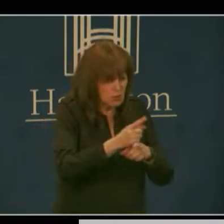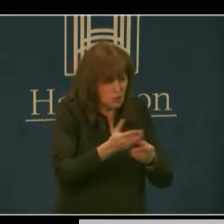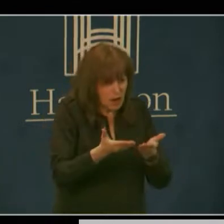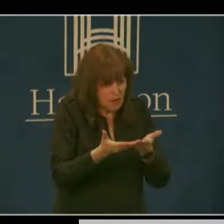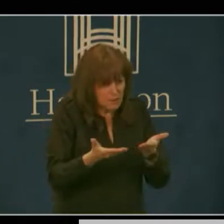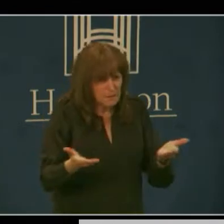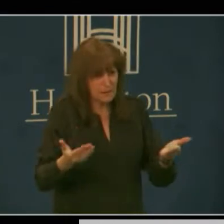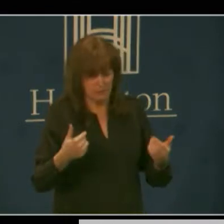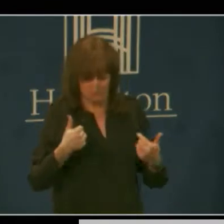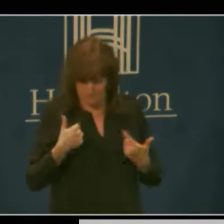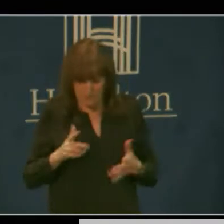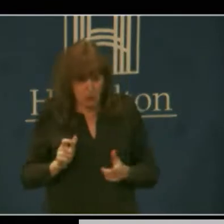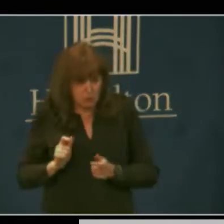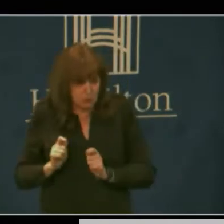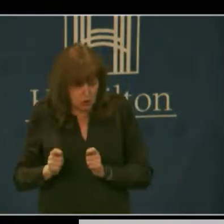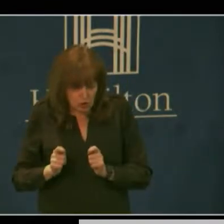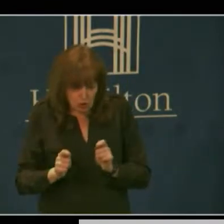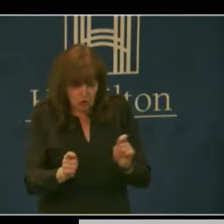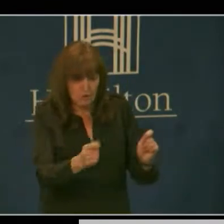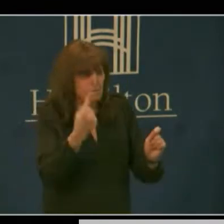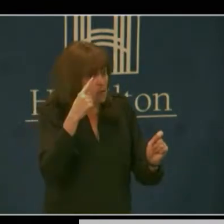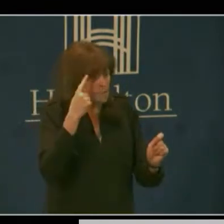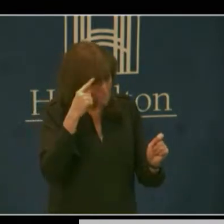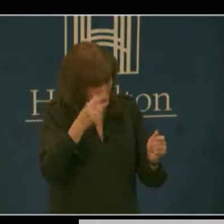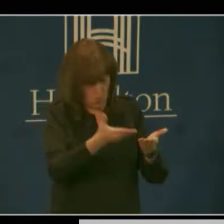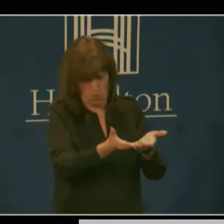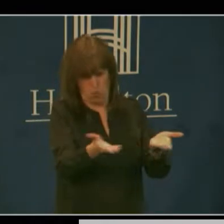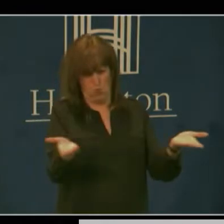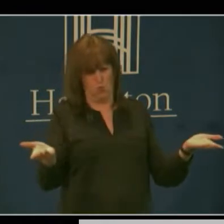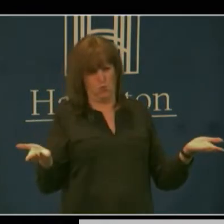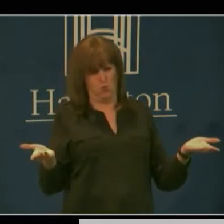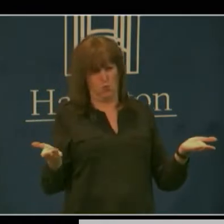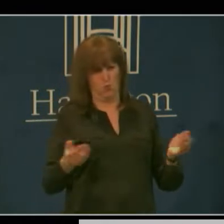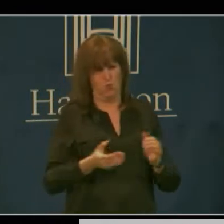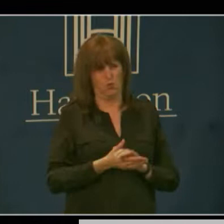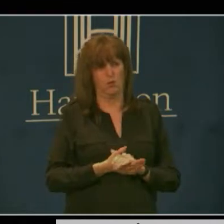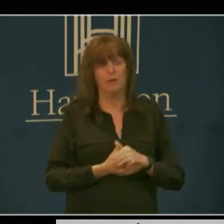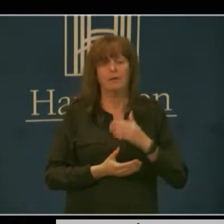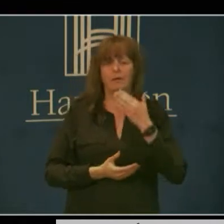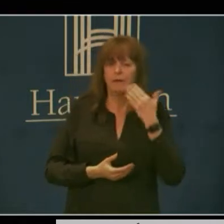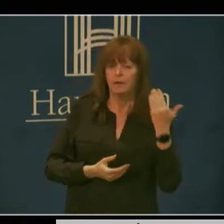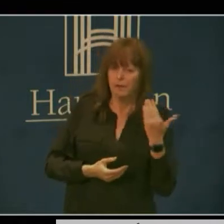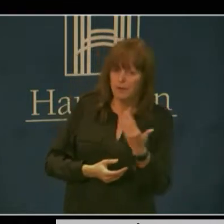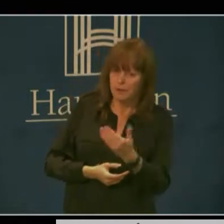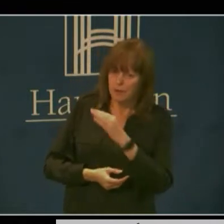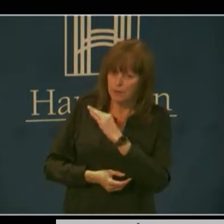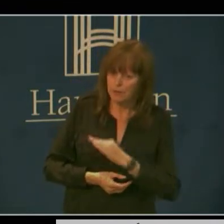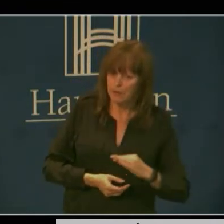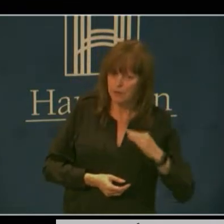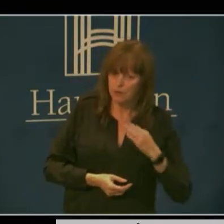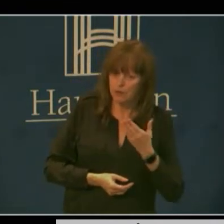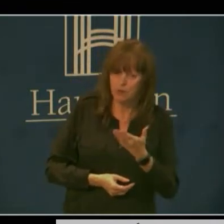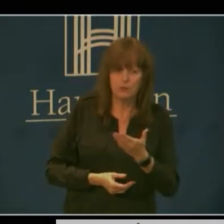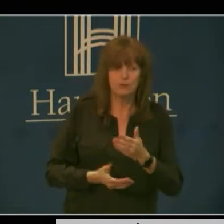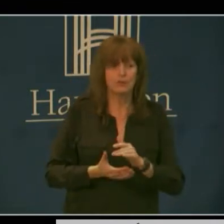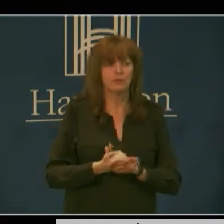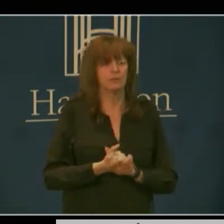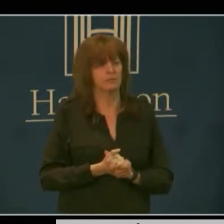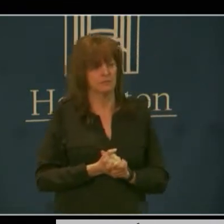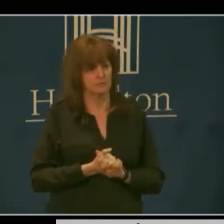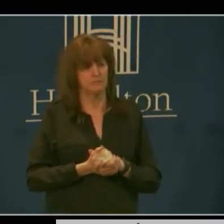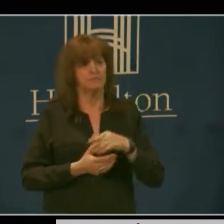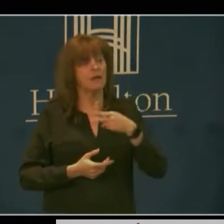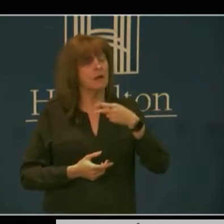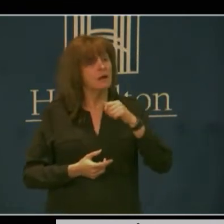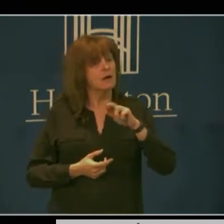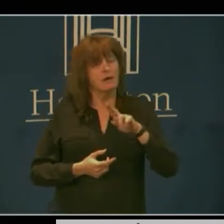thank you very much for that clear and concise answer. Paul, we're going to head back over to you. This is a question that's come in from regarding the